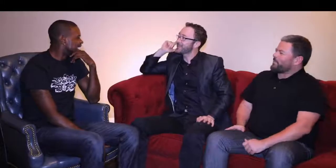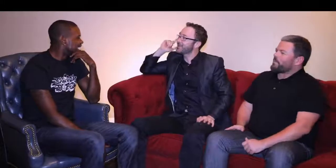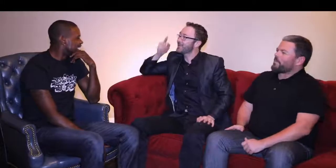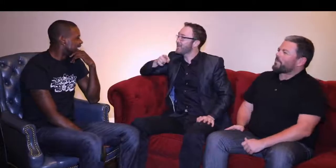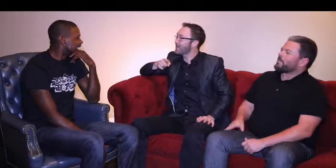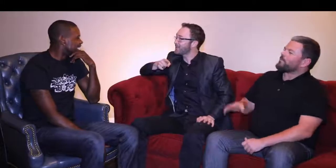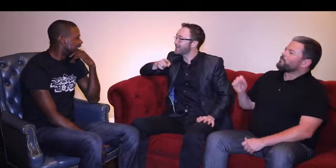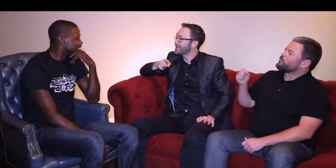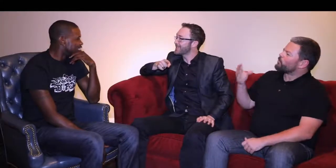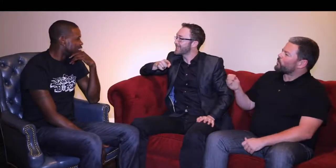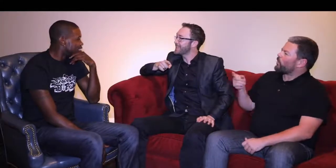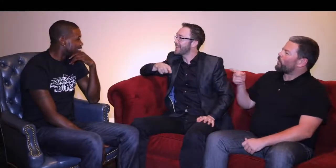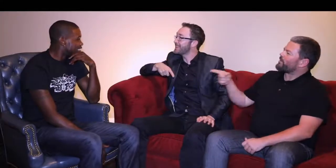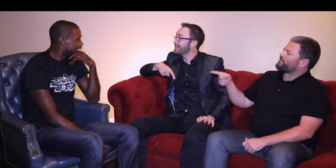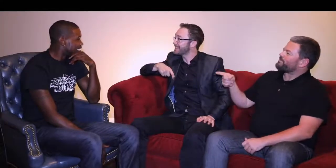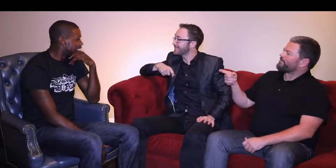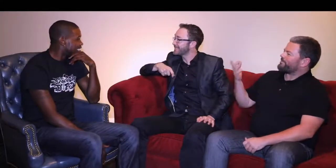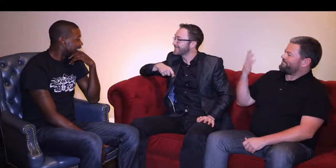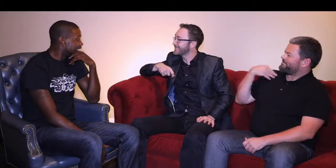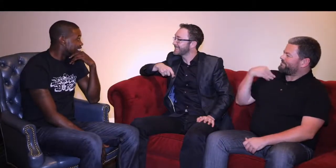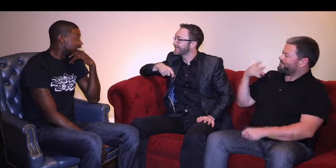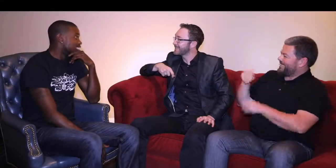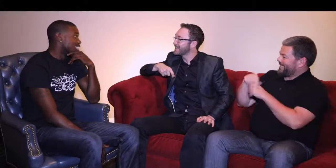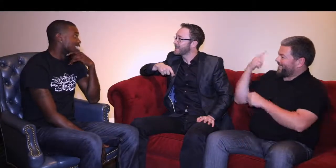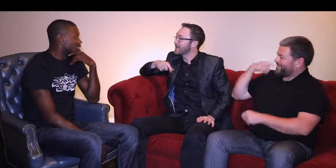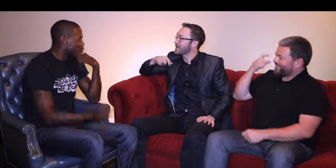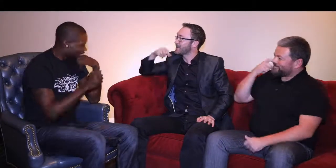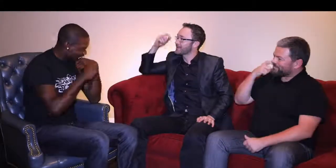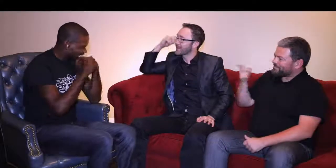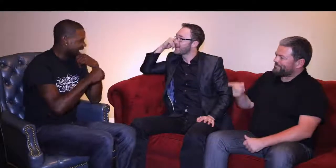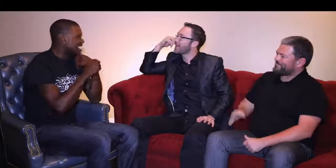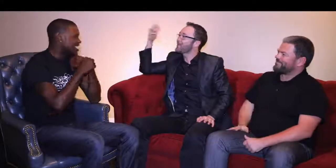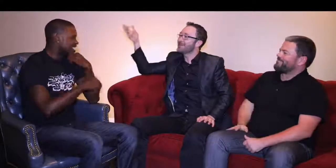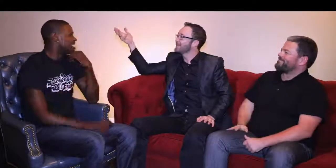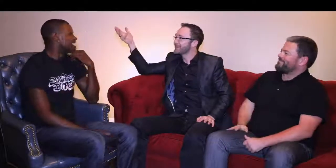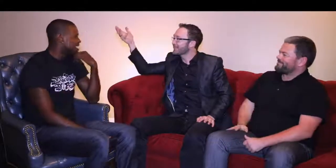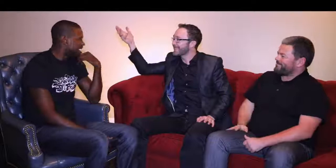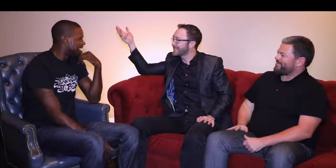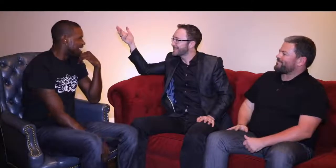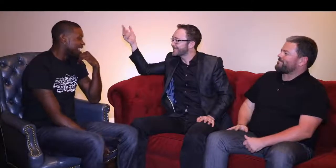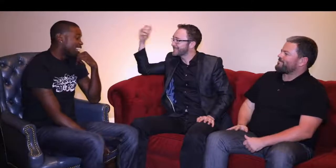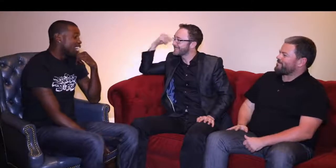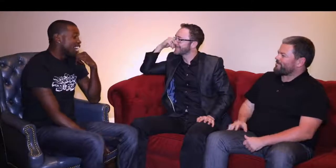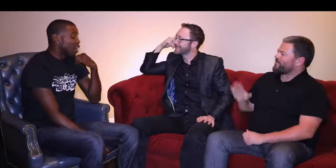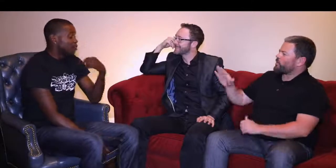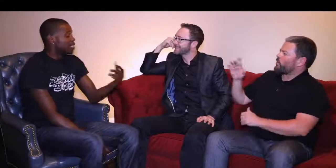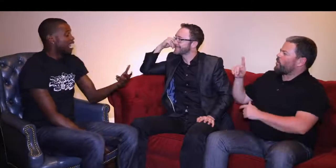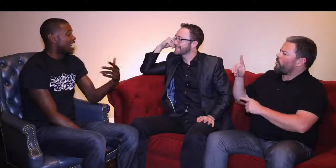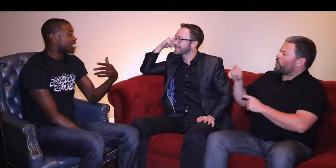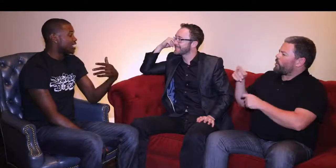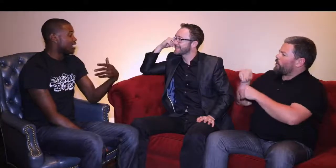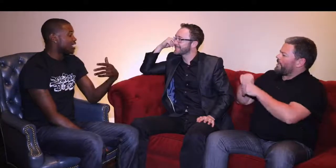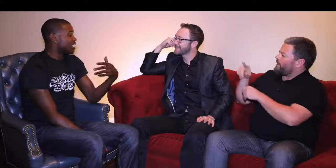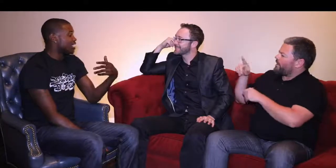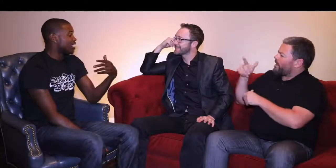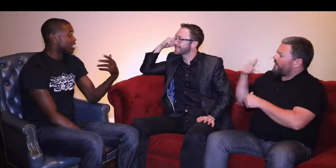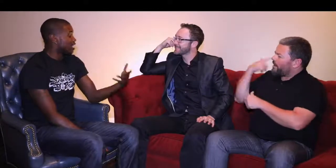so that was in London. Yeah. What were you doing in London? We were actually there